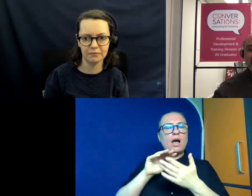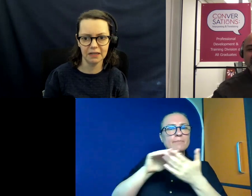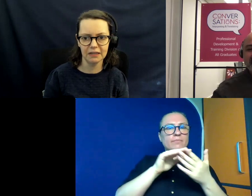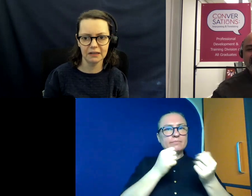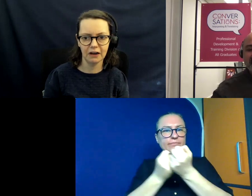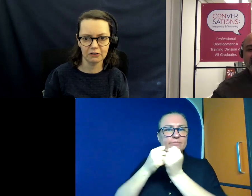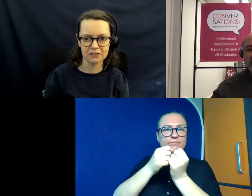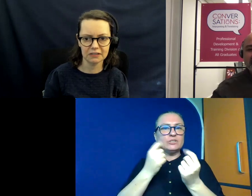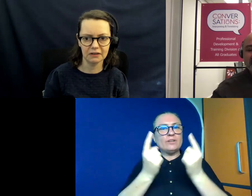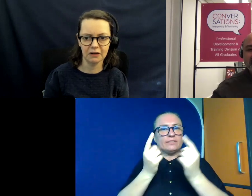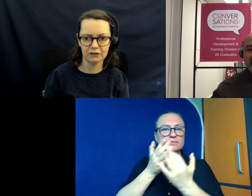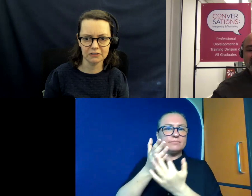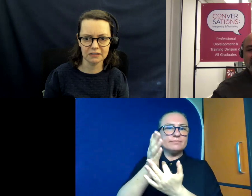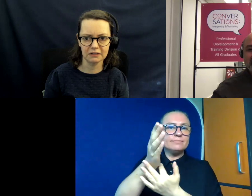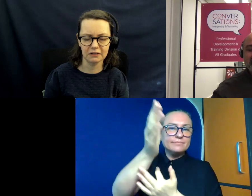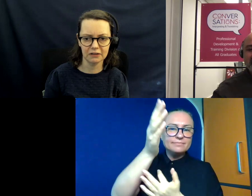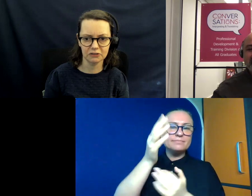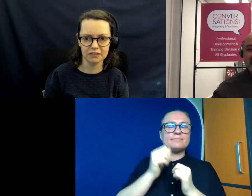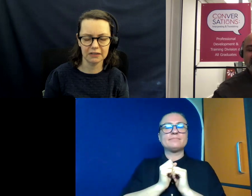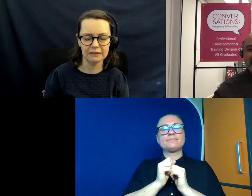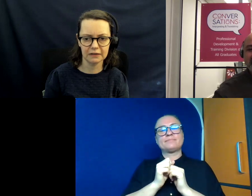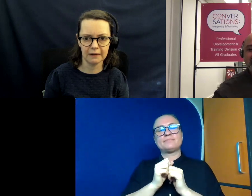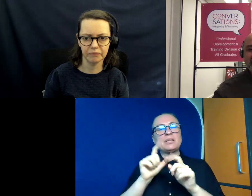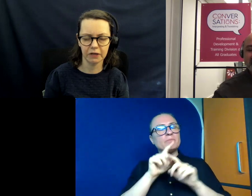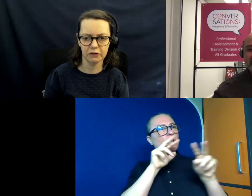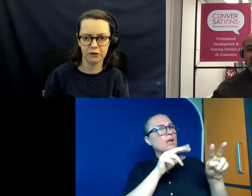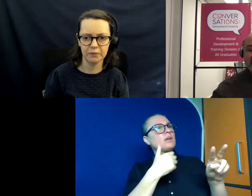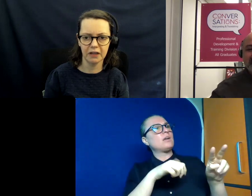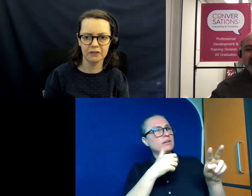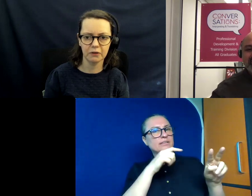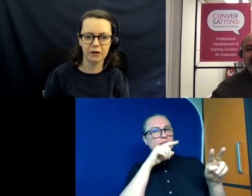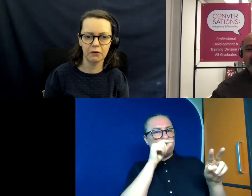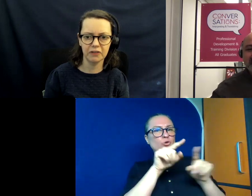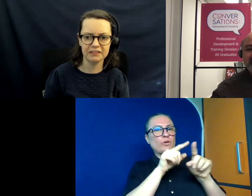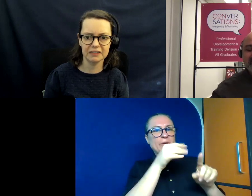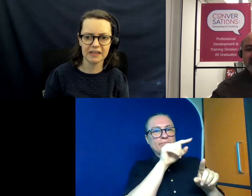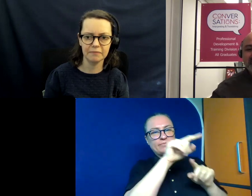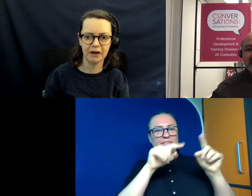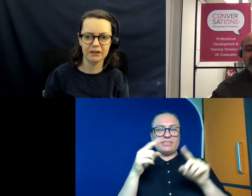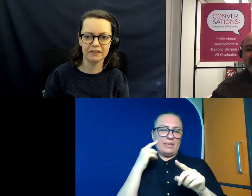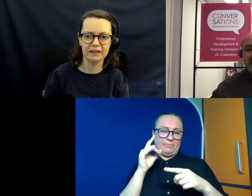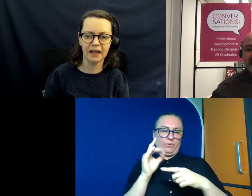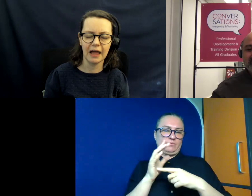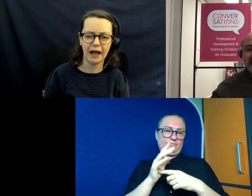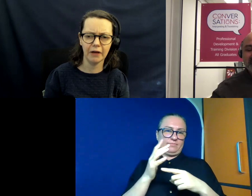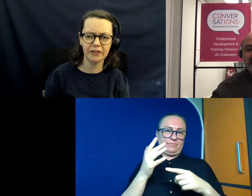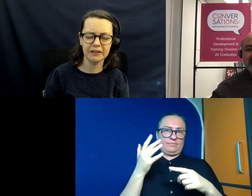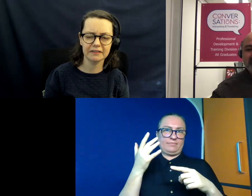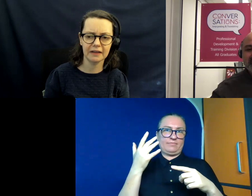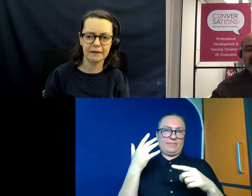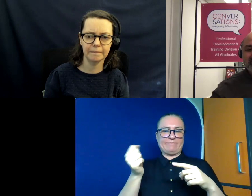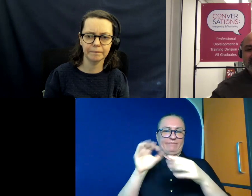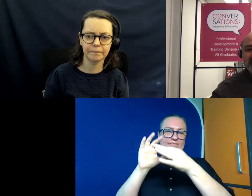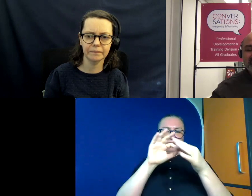same across the country and a globe. So we're all facing the same barriers, and I think